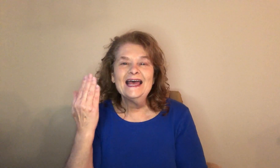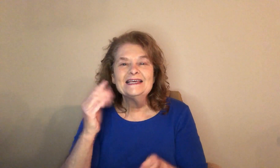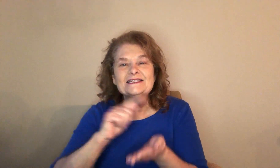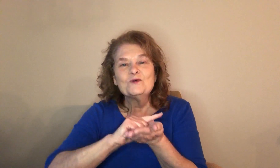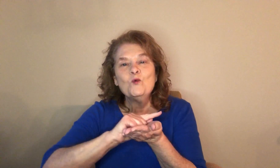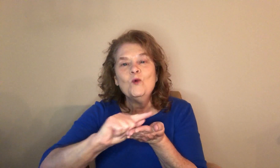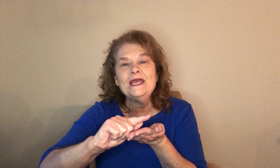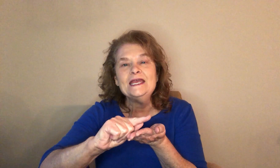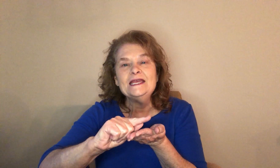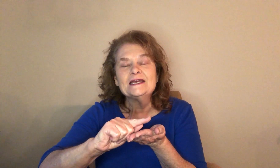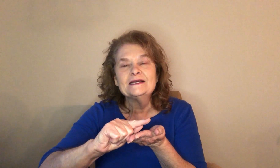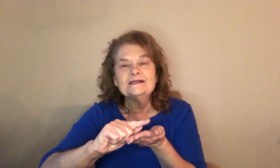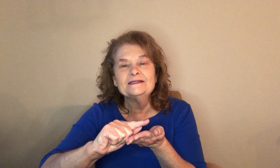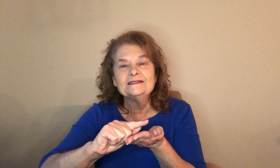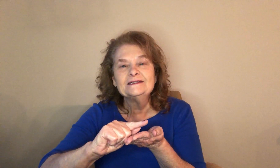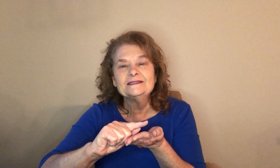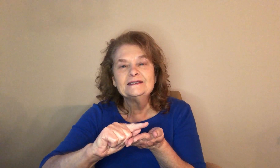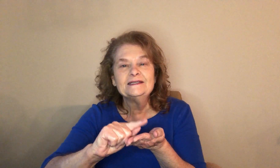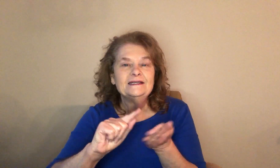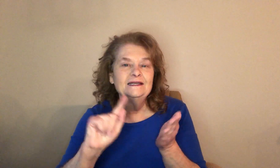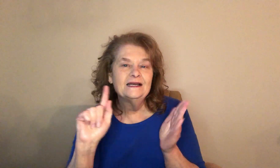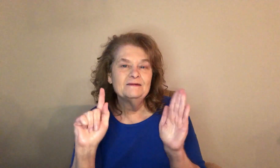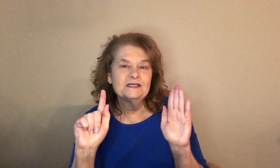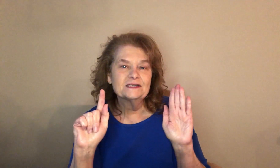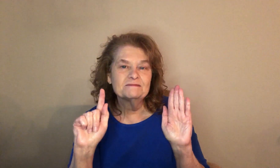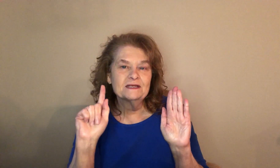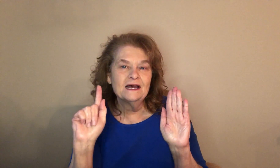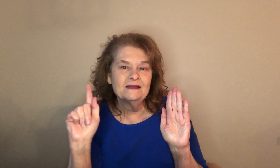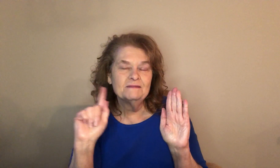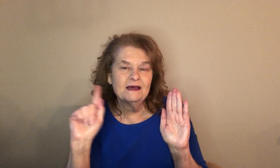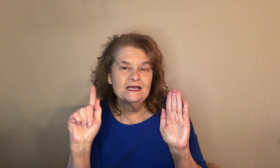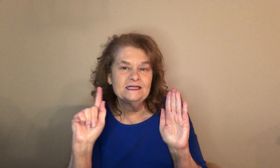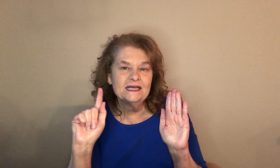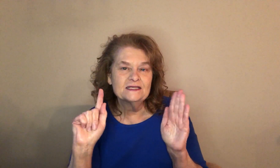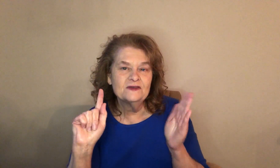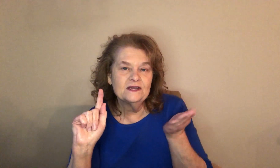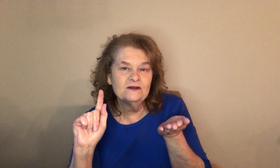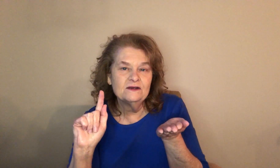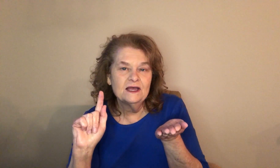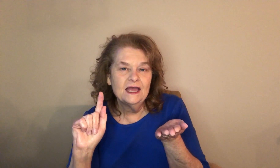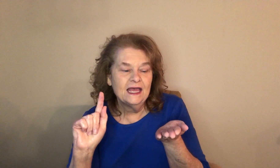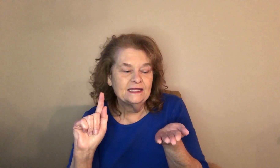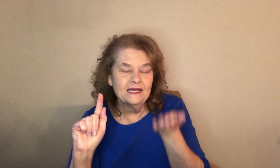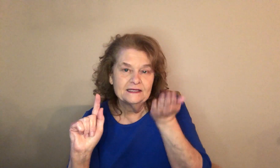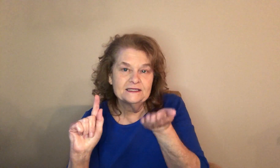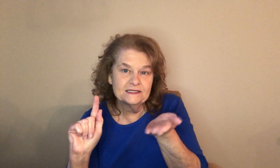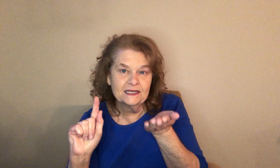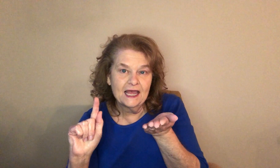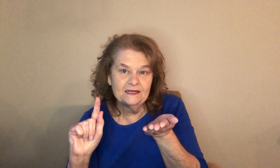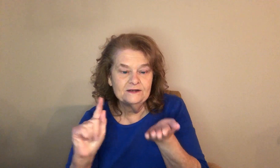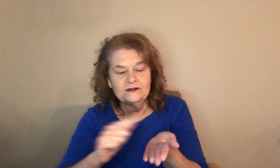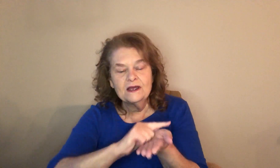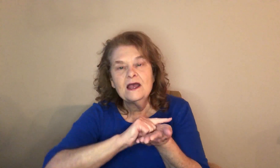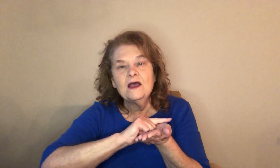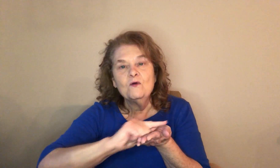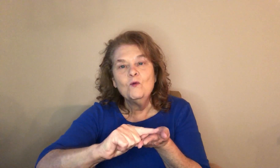Last week, I've just got my index finger and like this is the calendar.